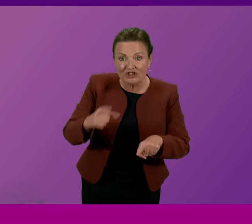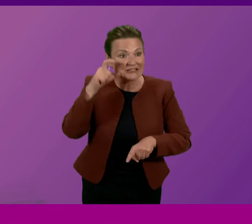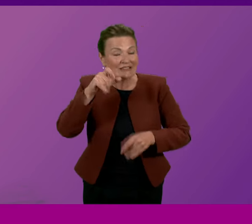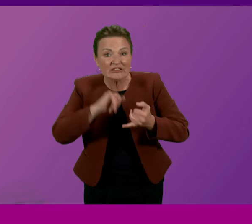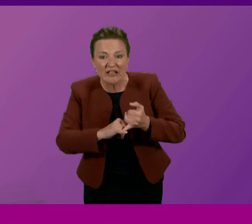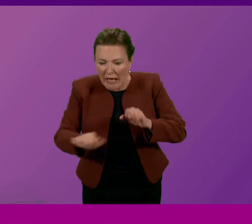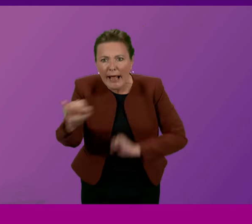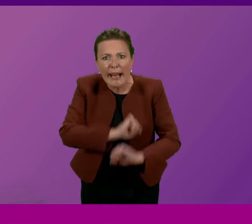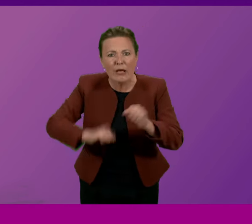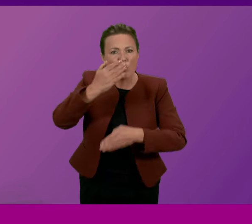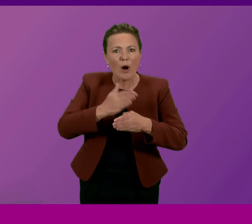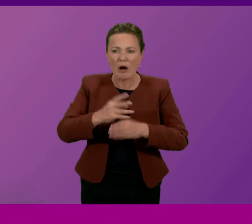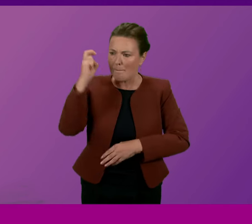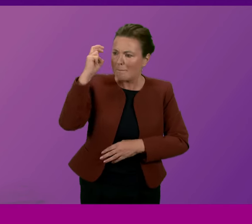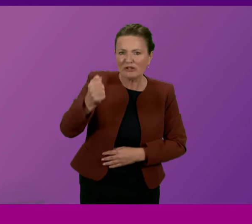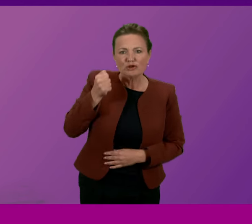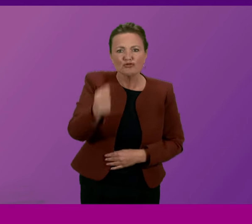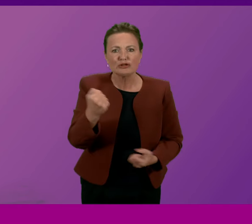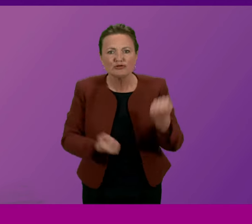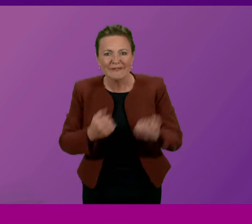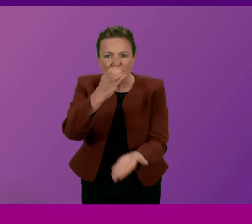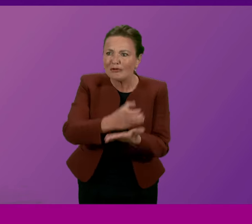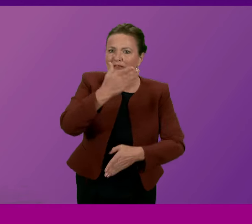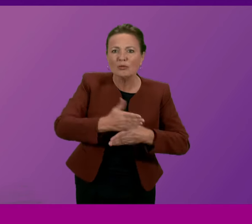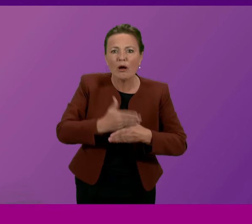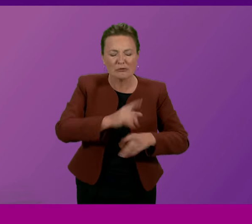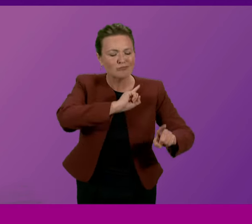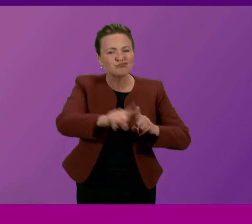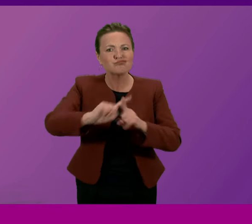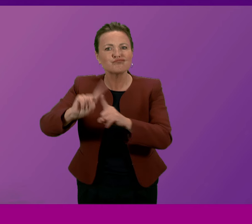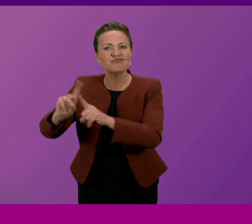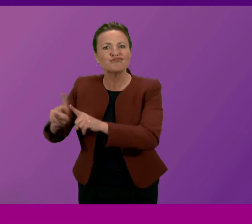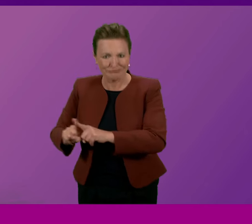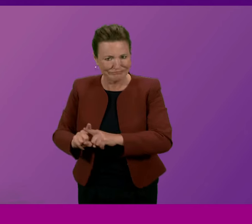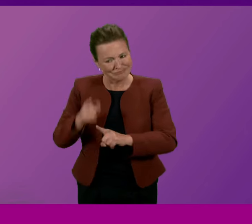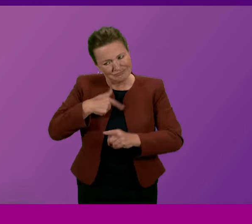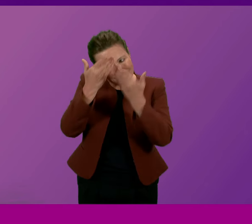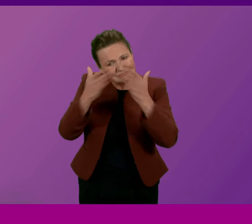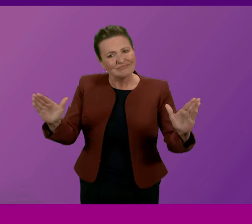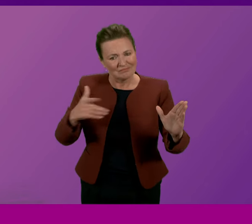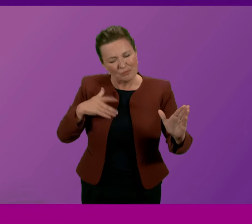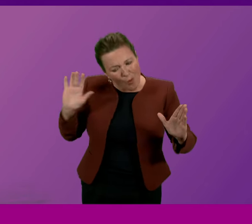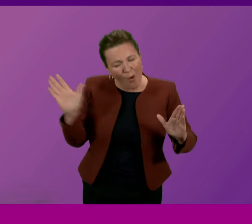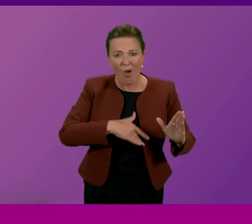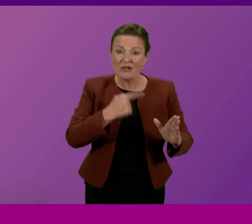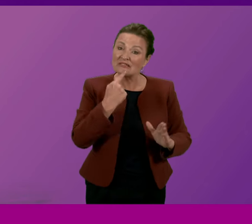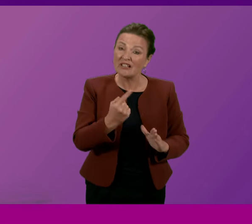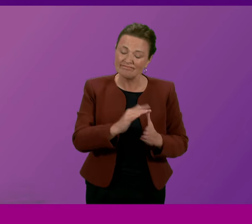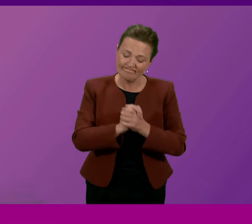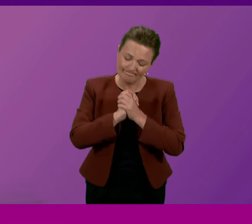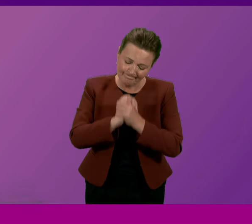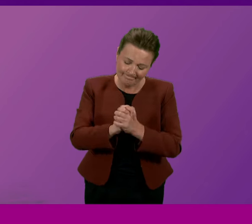servants, cleansing workers, bus and train drivers, charity workers, and many, many more. We collectively say to all of